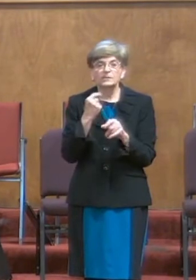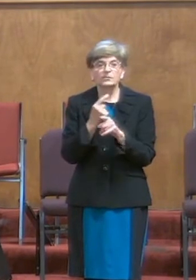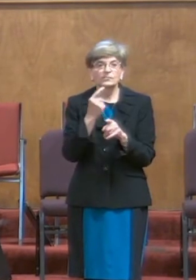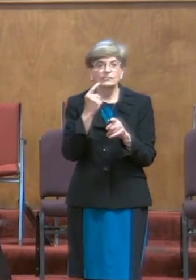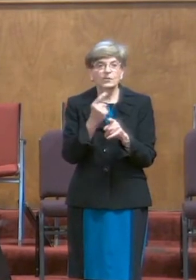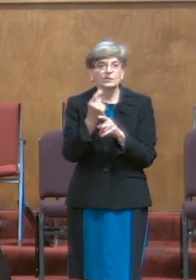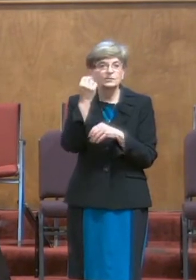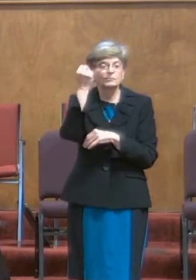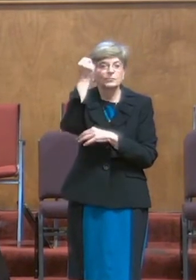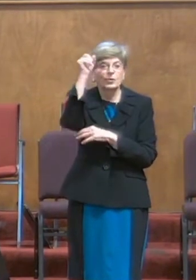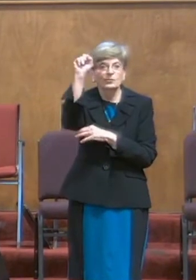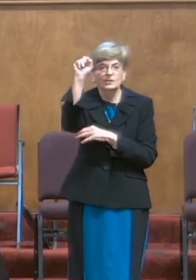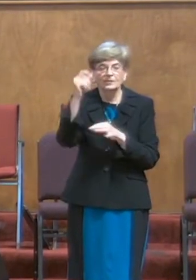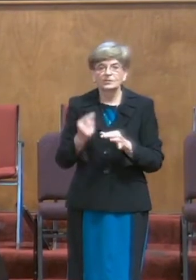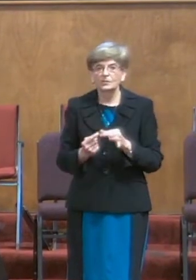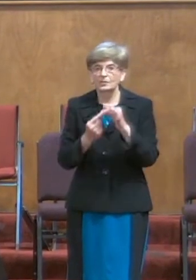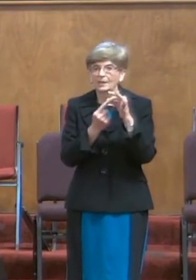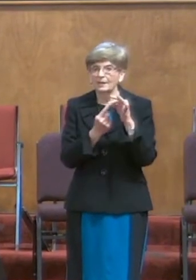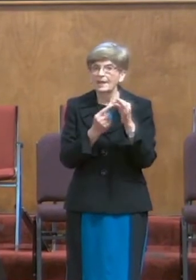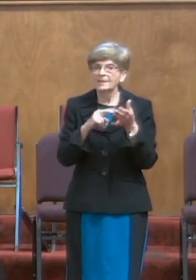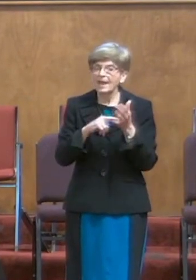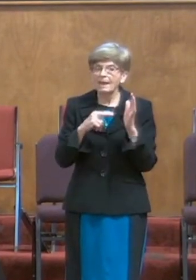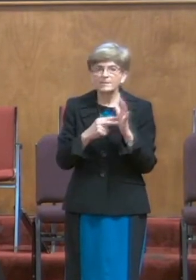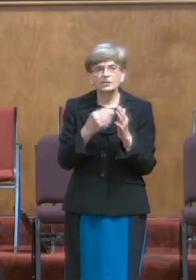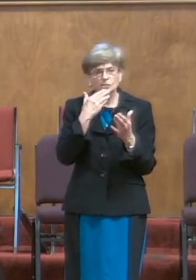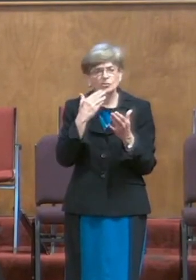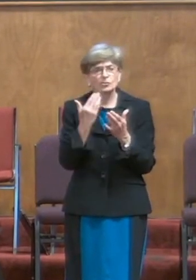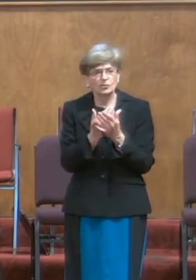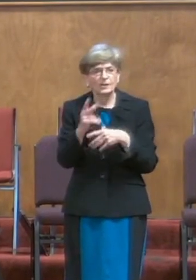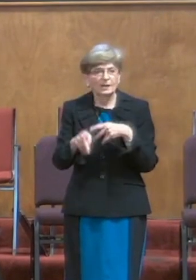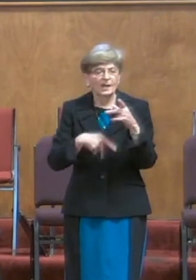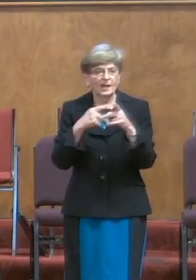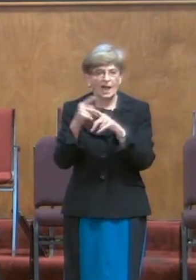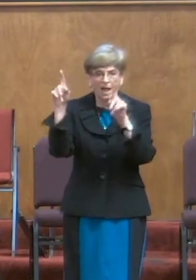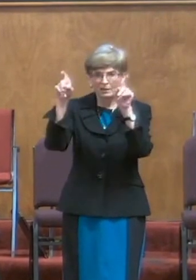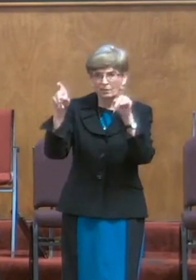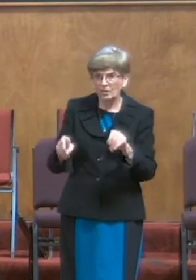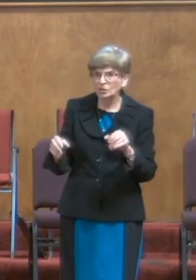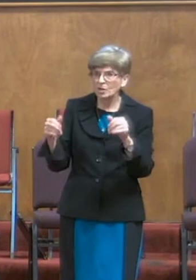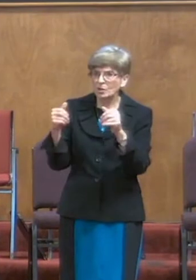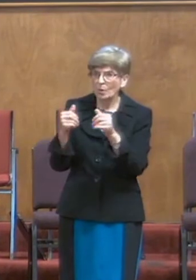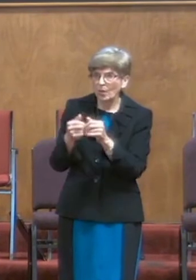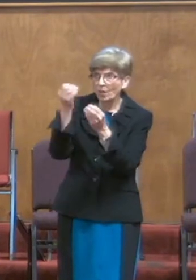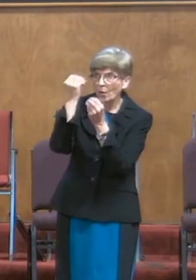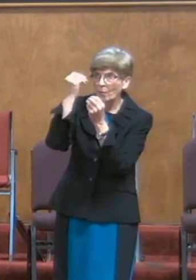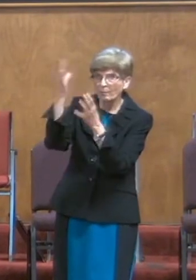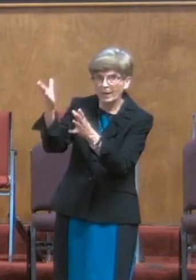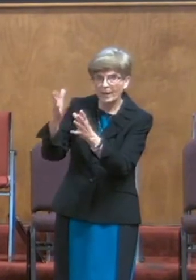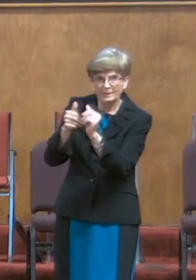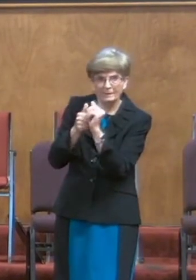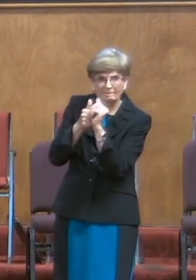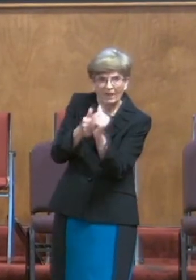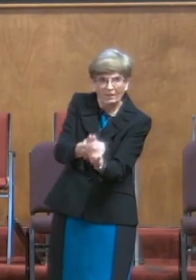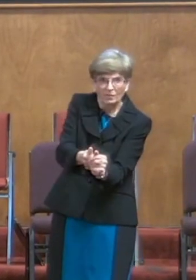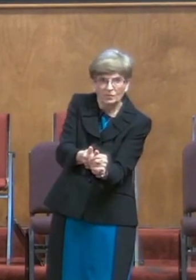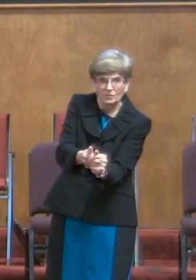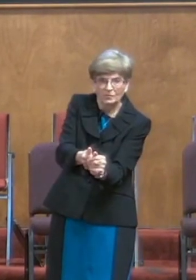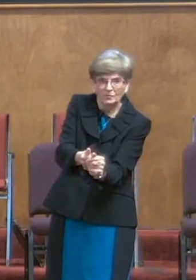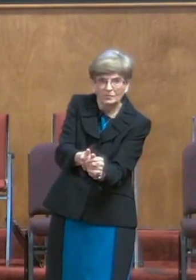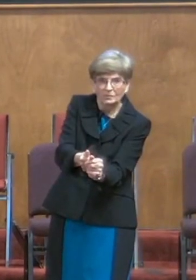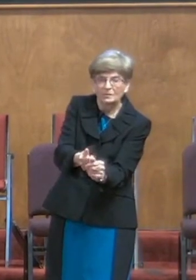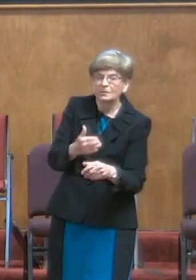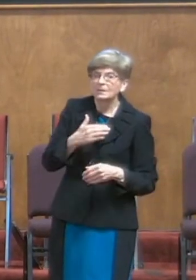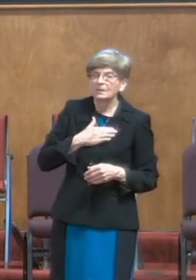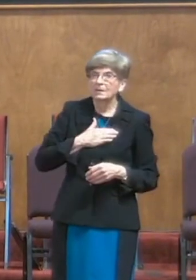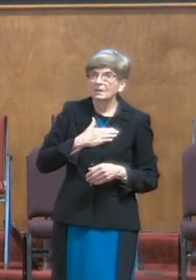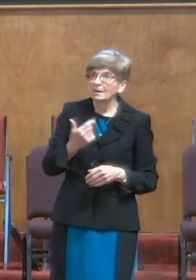unique. Righteous protest is healthy questions accompanying resolute obedience. It's being willing